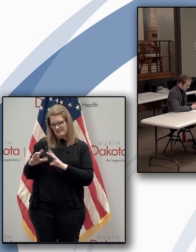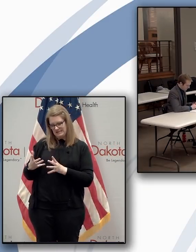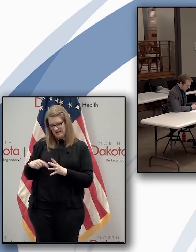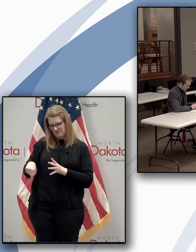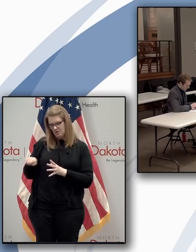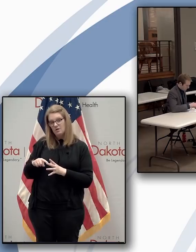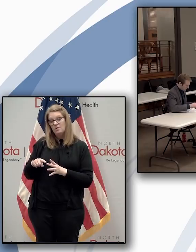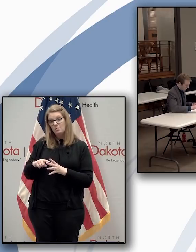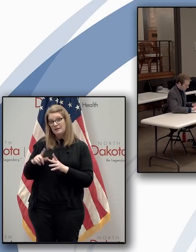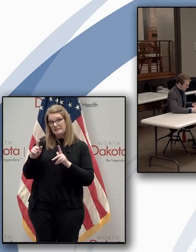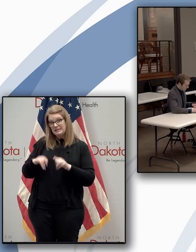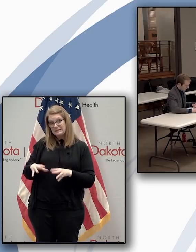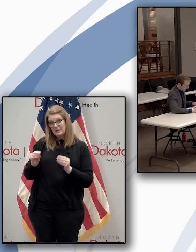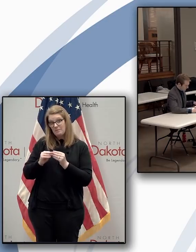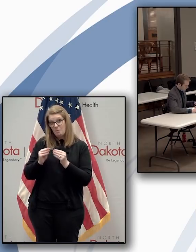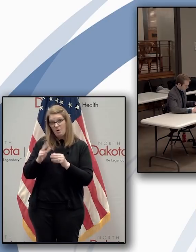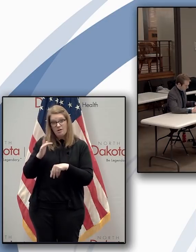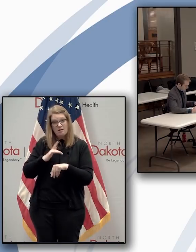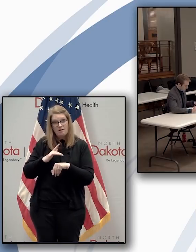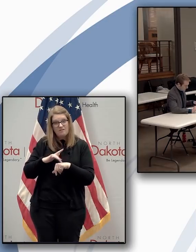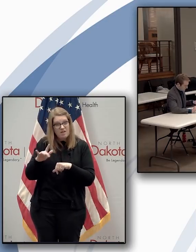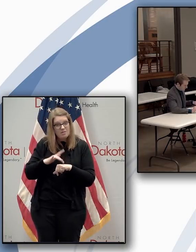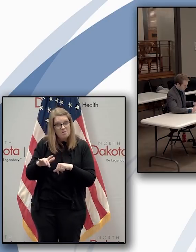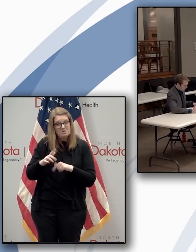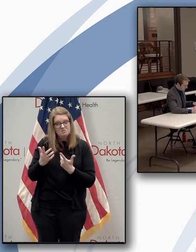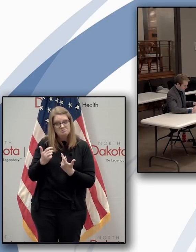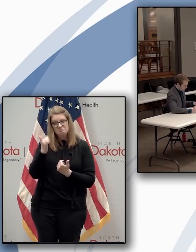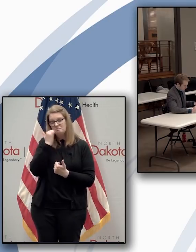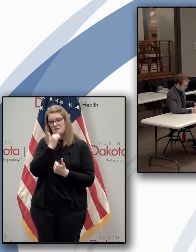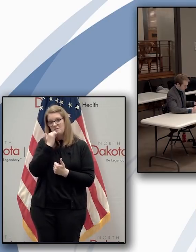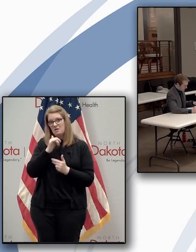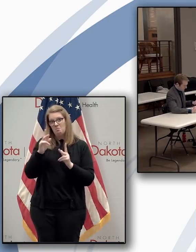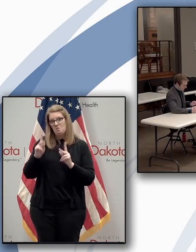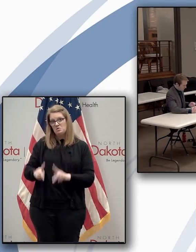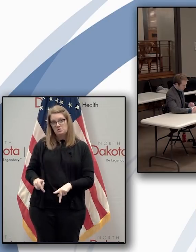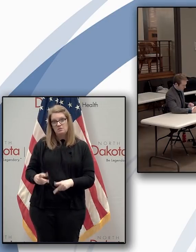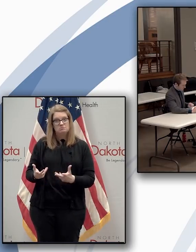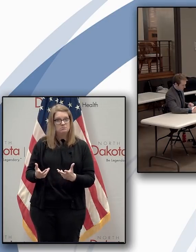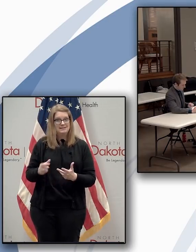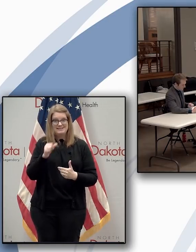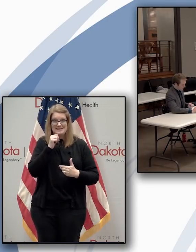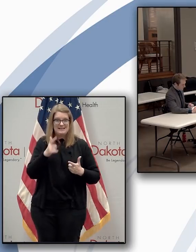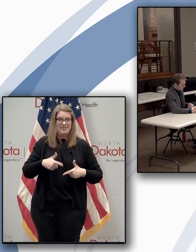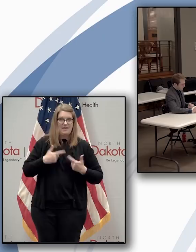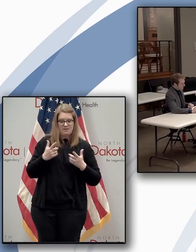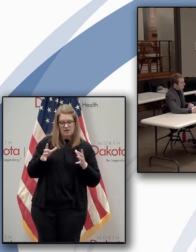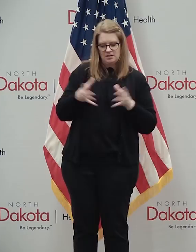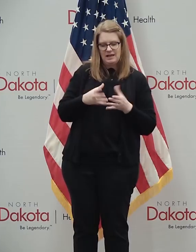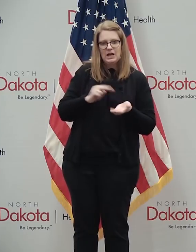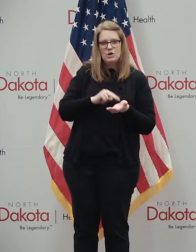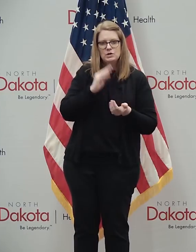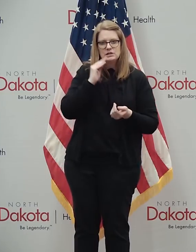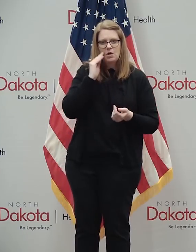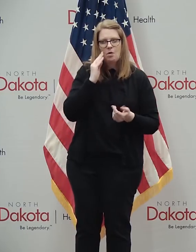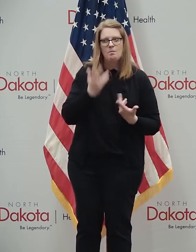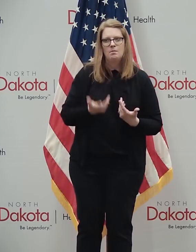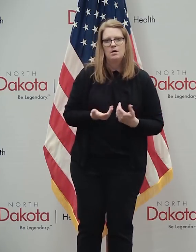more available to the average person who doesn't live in a congregate facility? I don't think it'll make